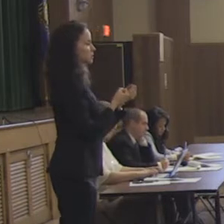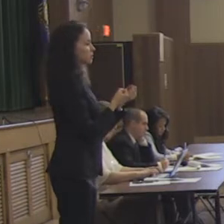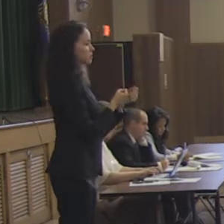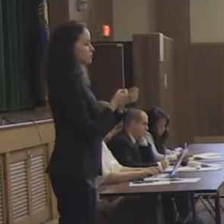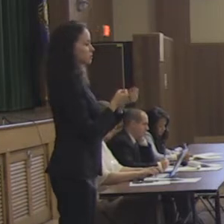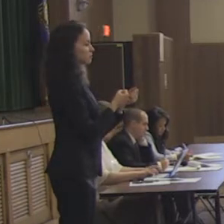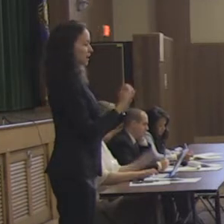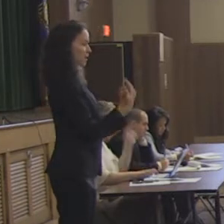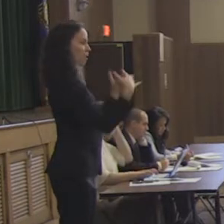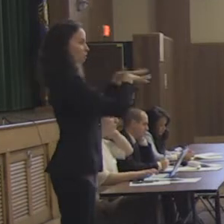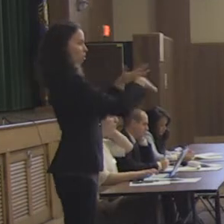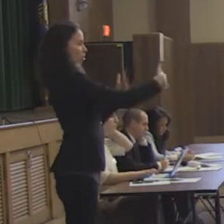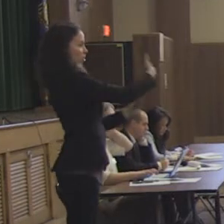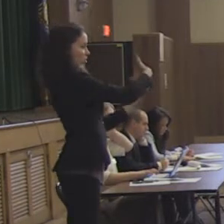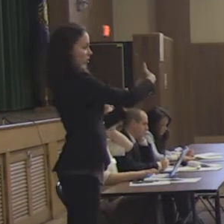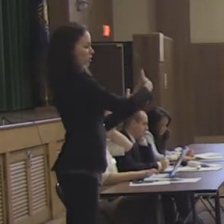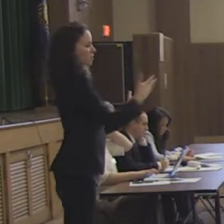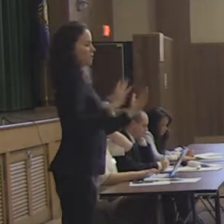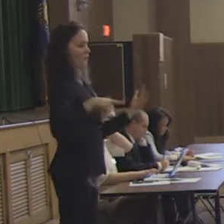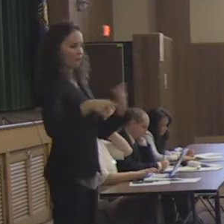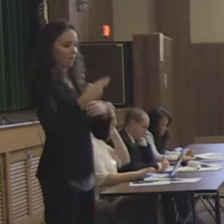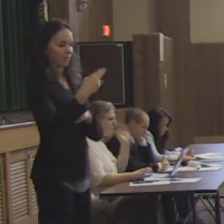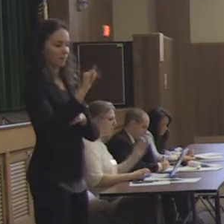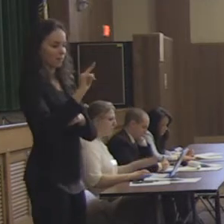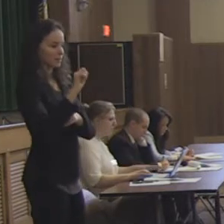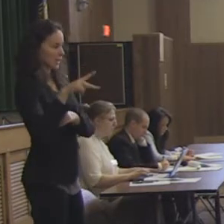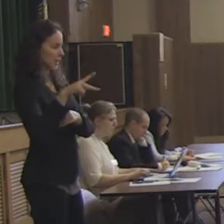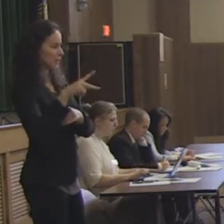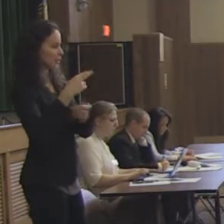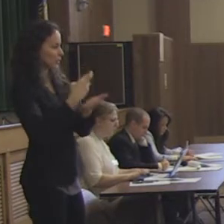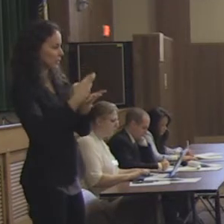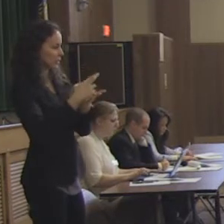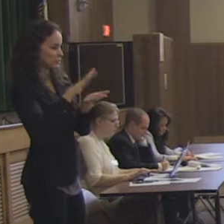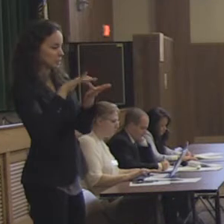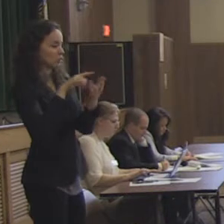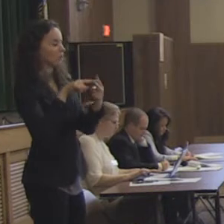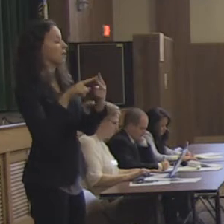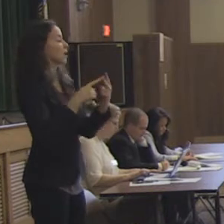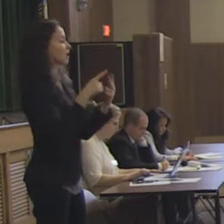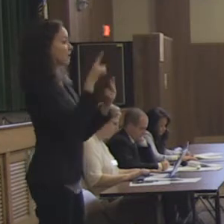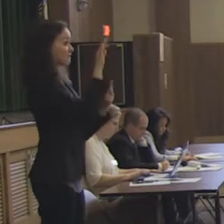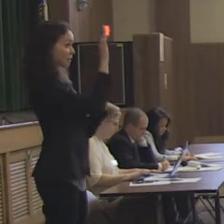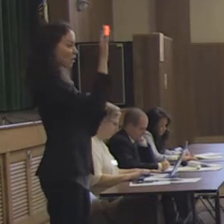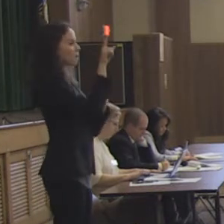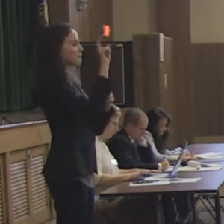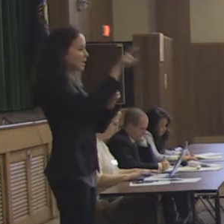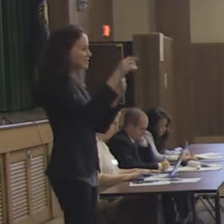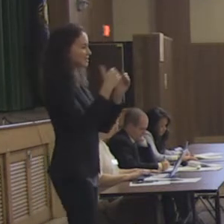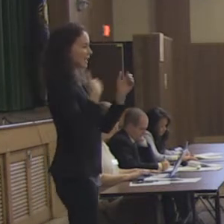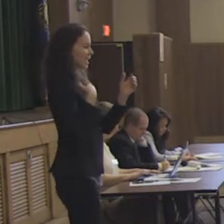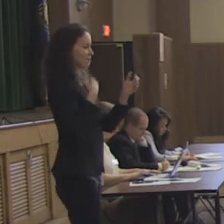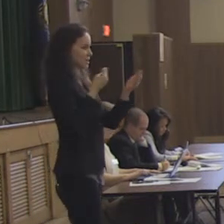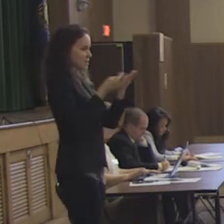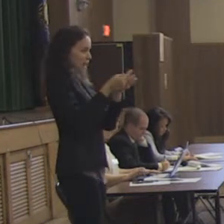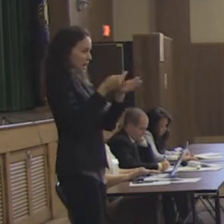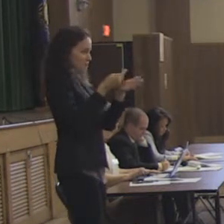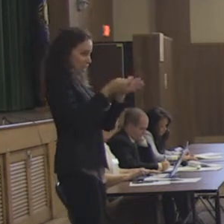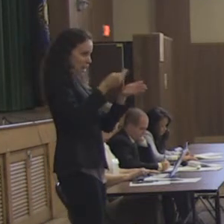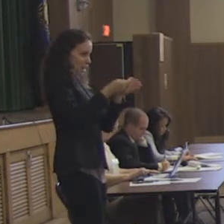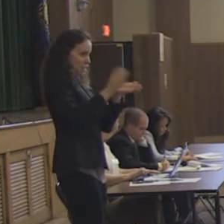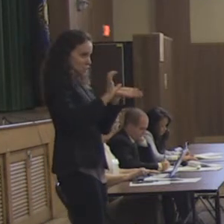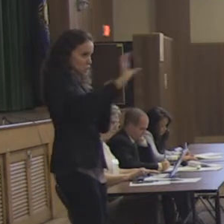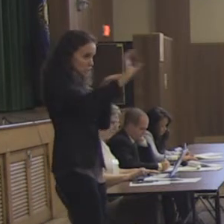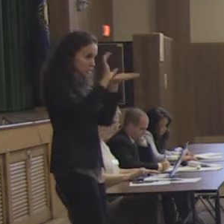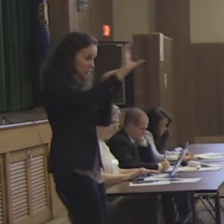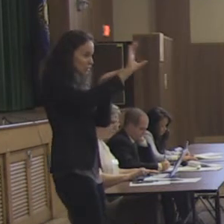live in Hilltop and Rehab Central, that it is adequately funded, that it has the right model for serving